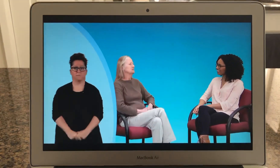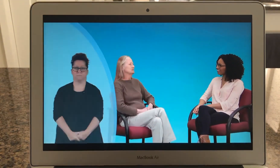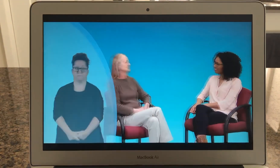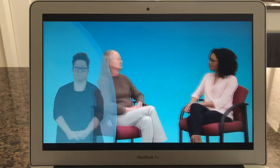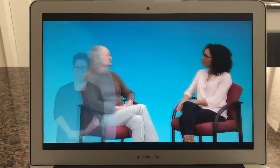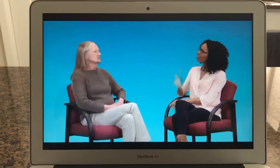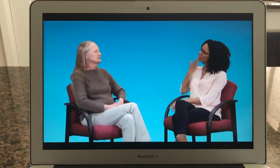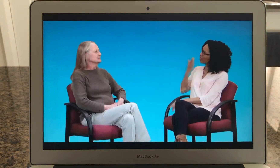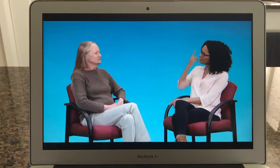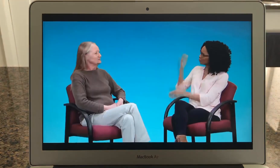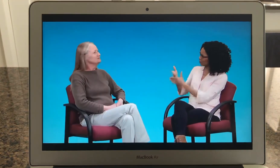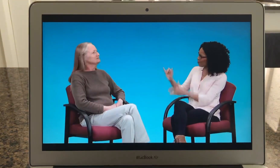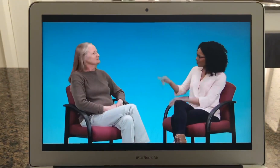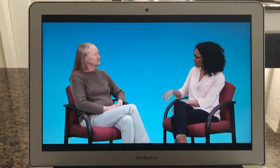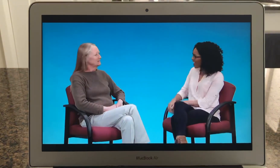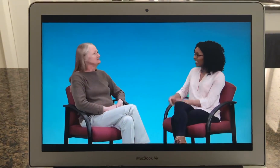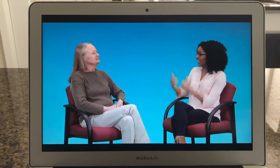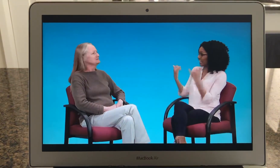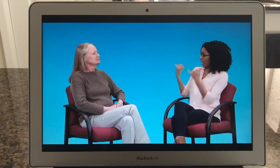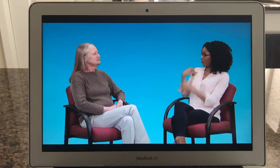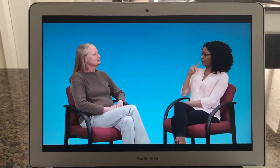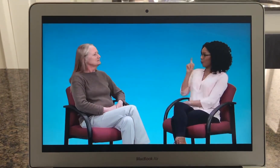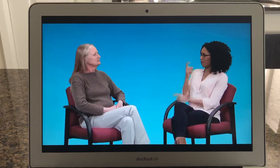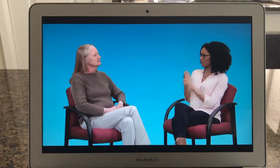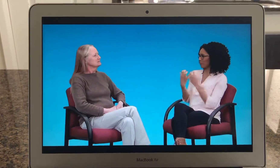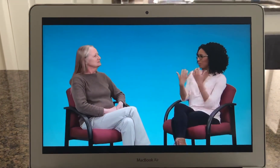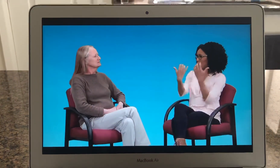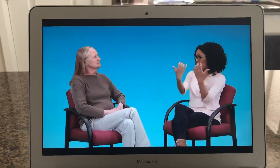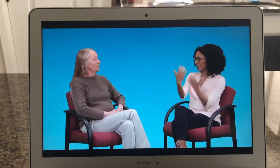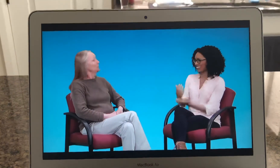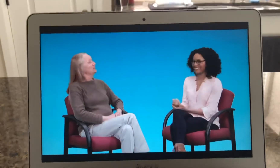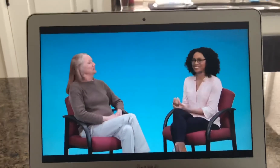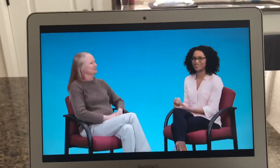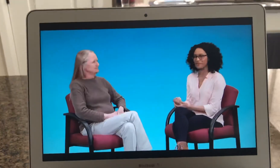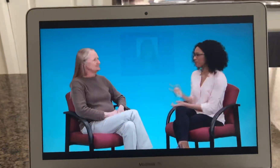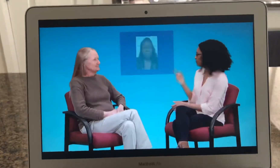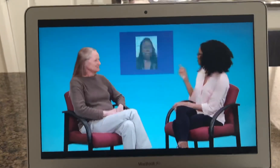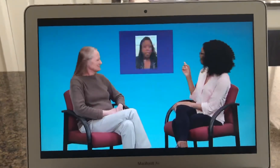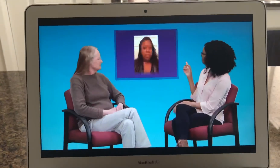point to bring up. Thank you for that. Now we have a question from the audience.